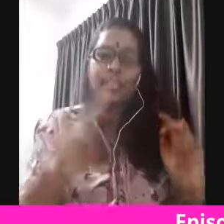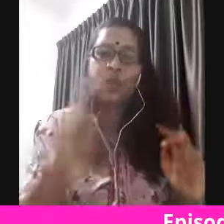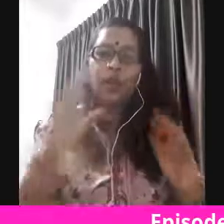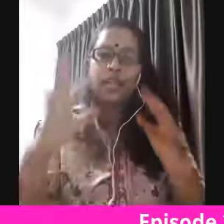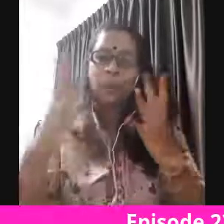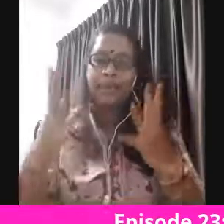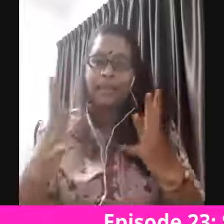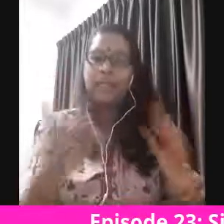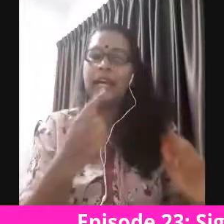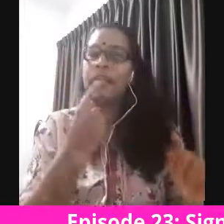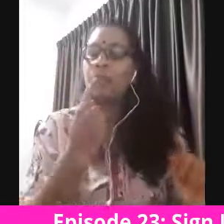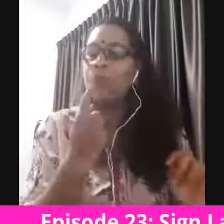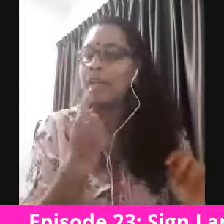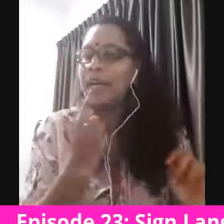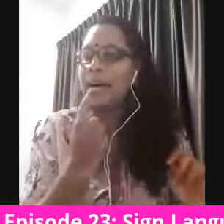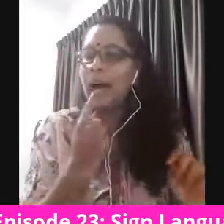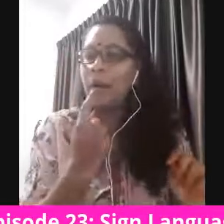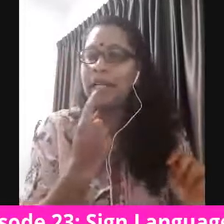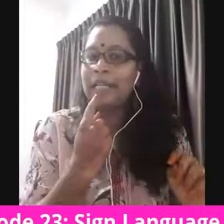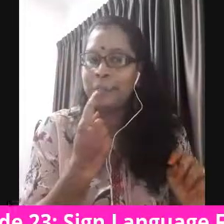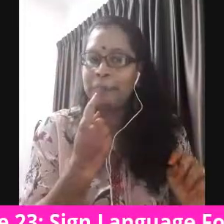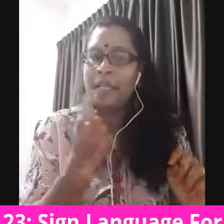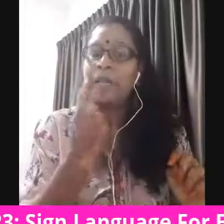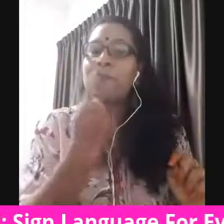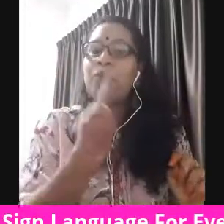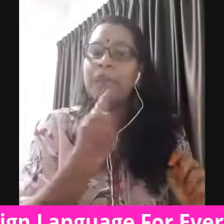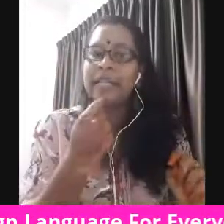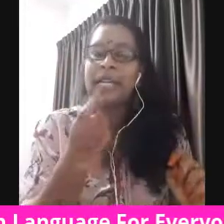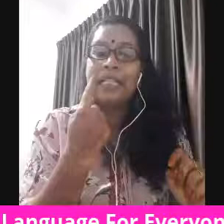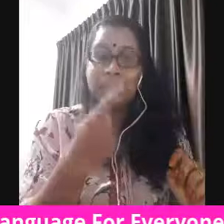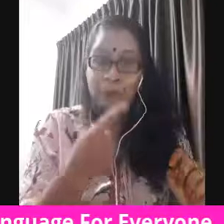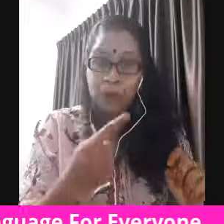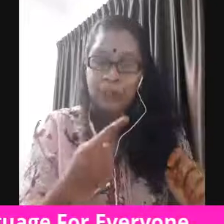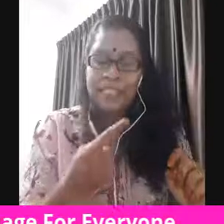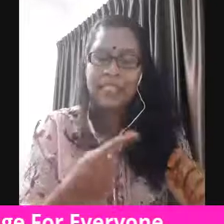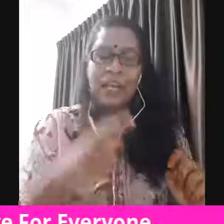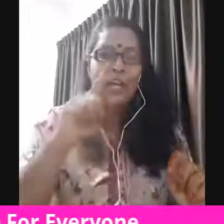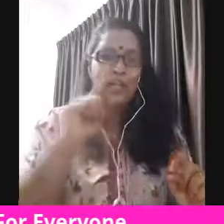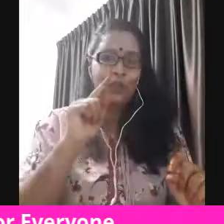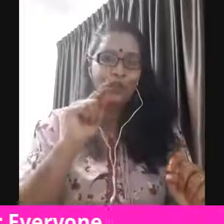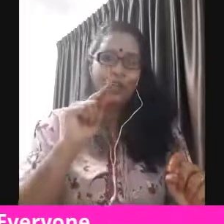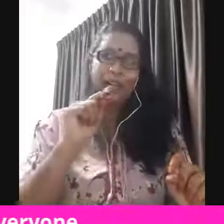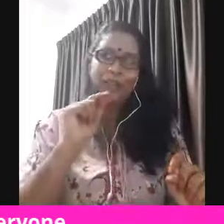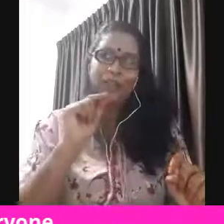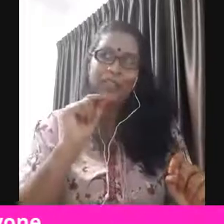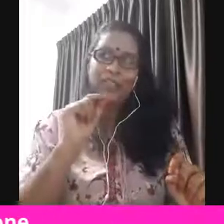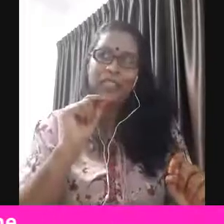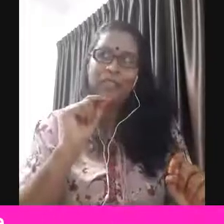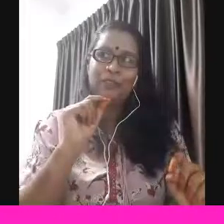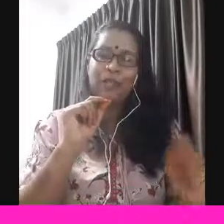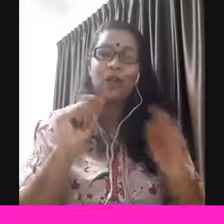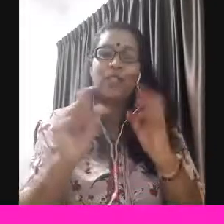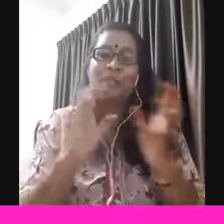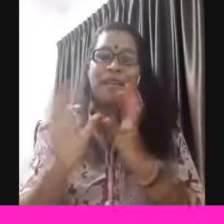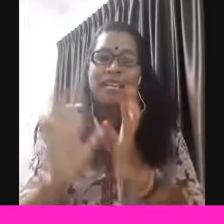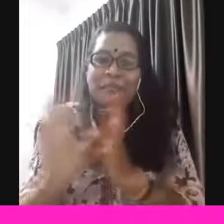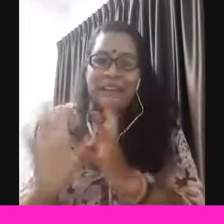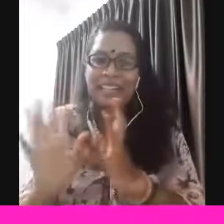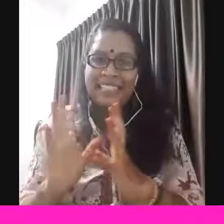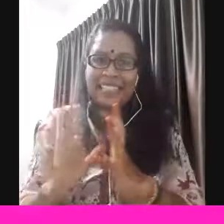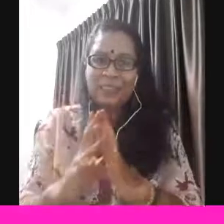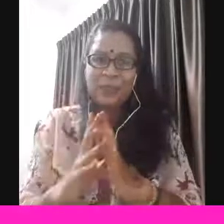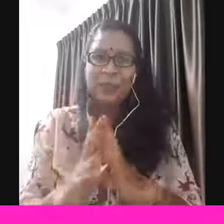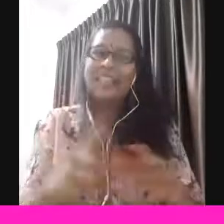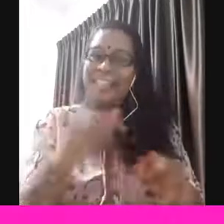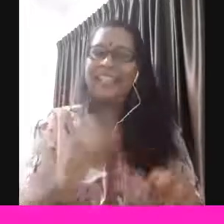two things: one, our hand, and our lip movement. Some Mm-hmm. students, if we are gossiping